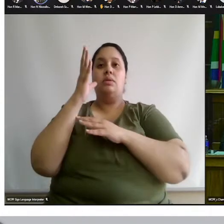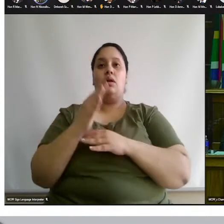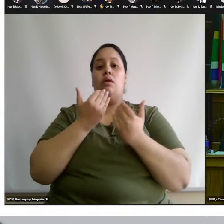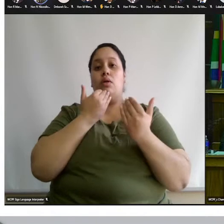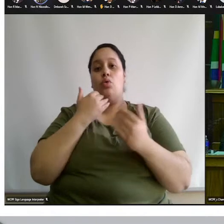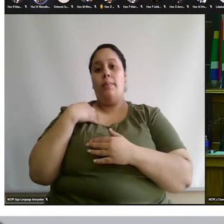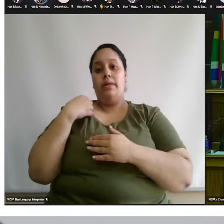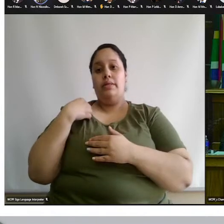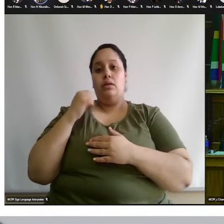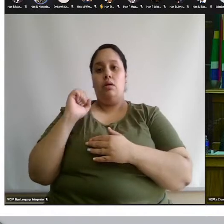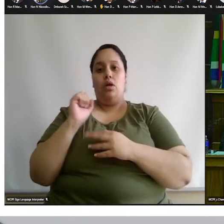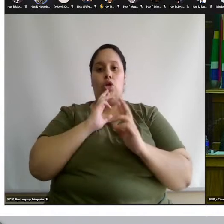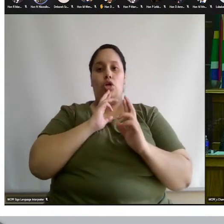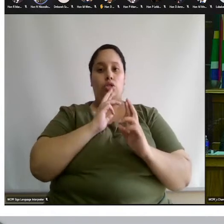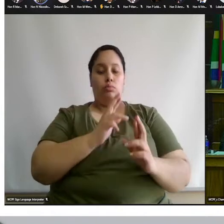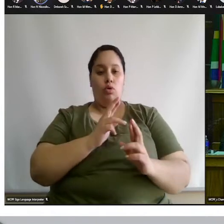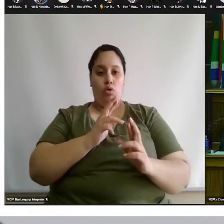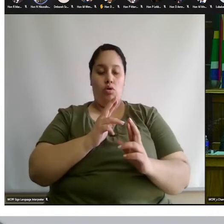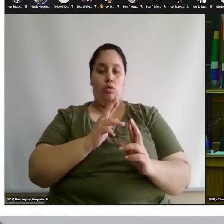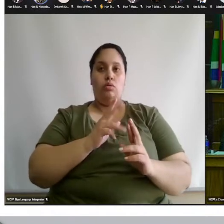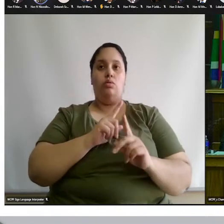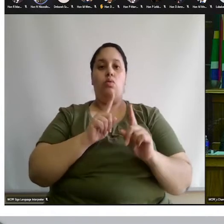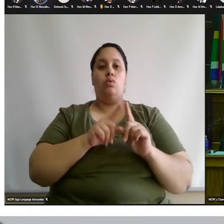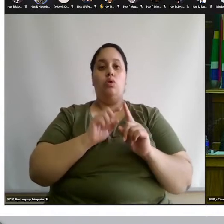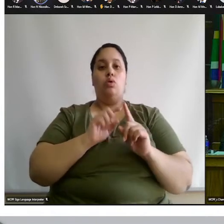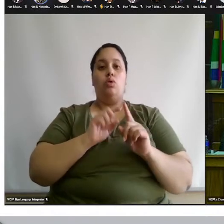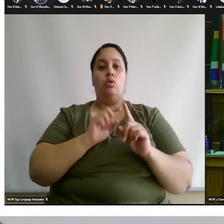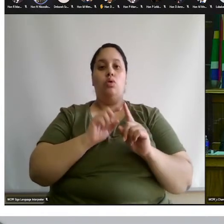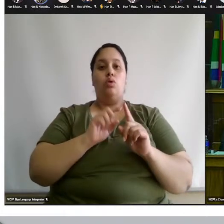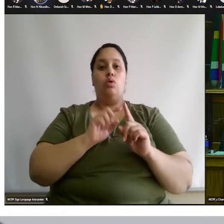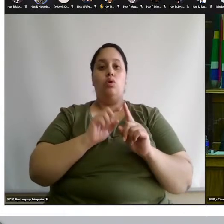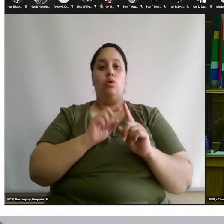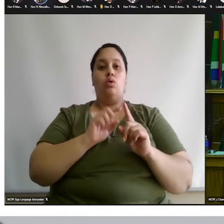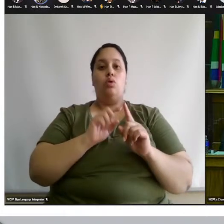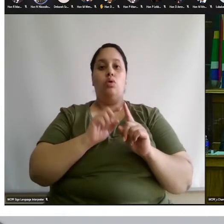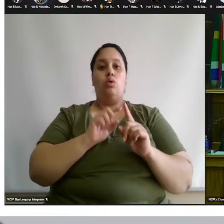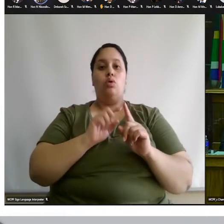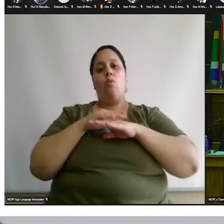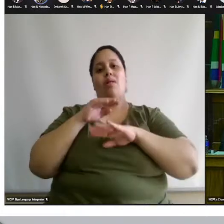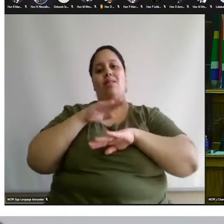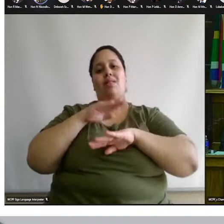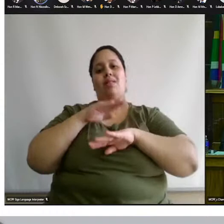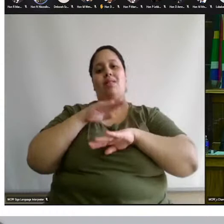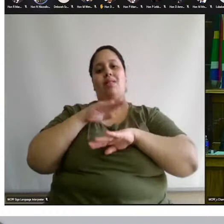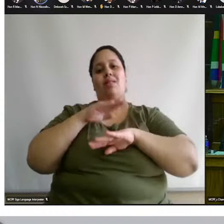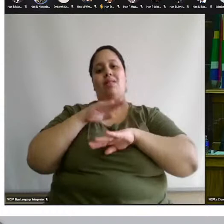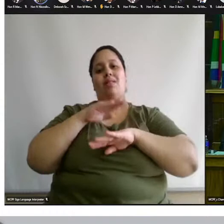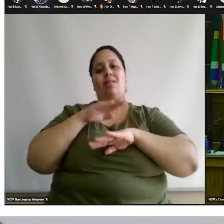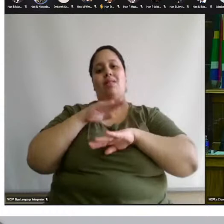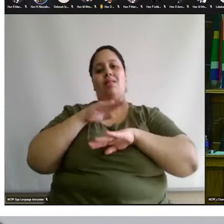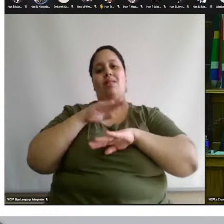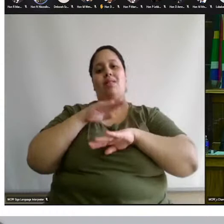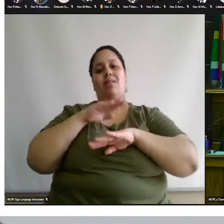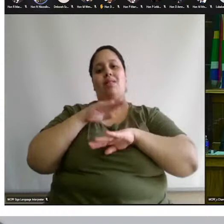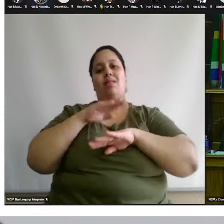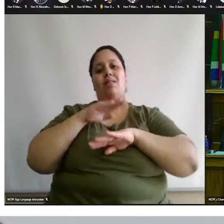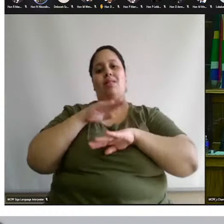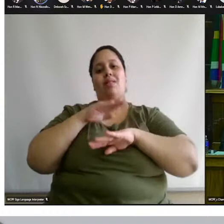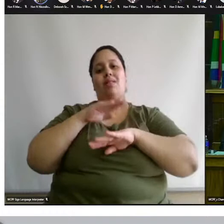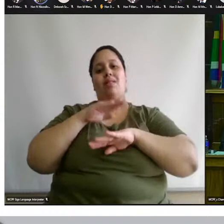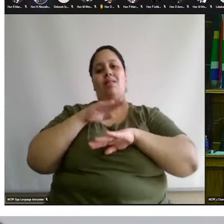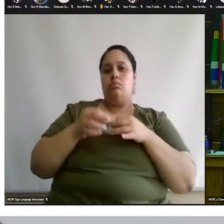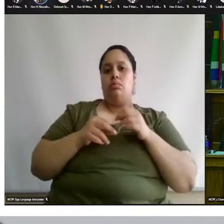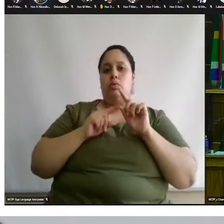for the response, and hoping that the minister would have spent more time on the essence of the question